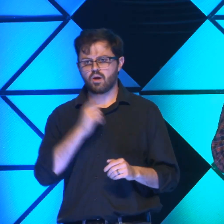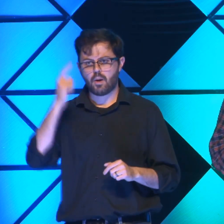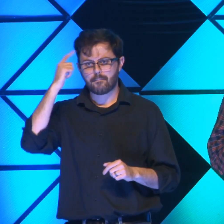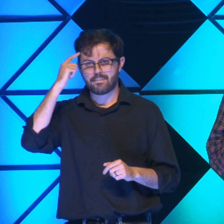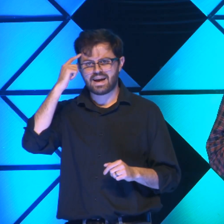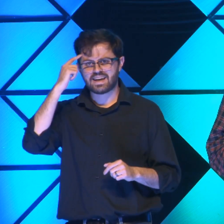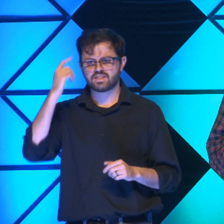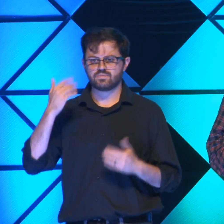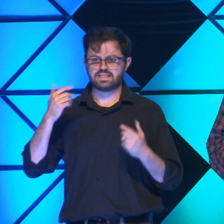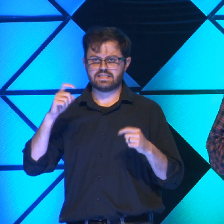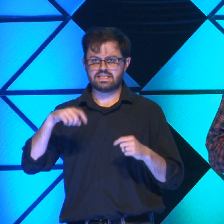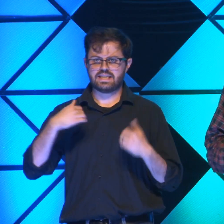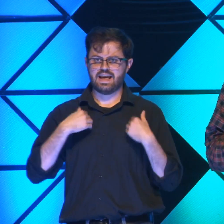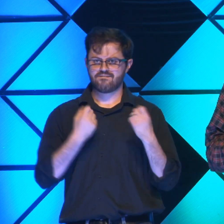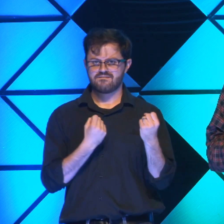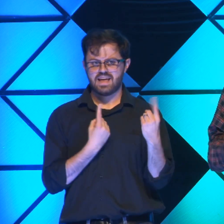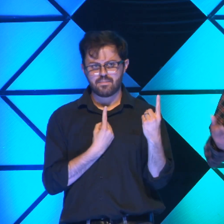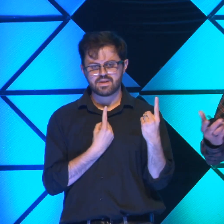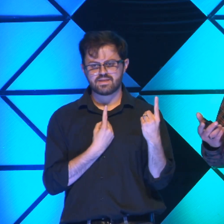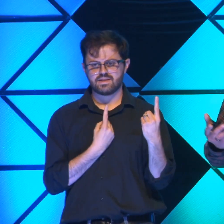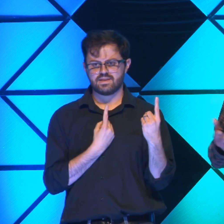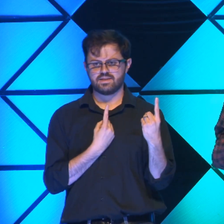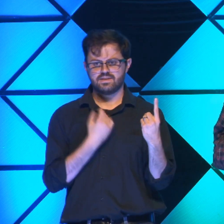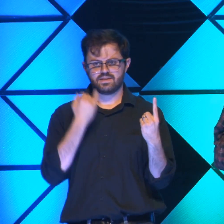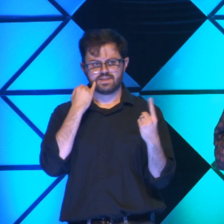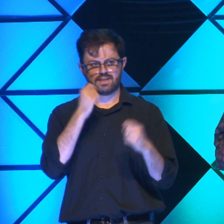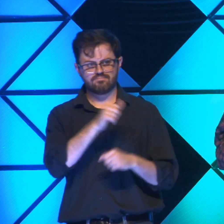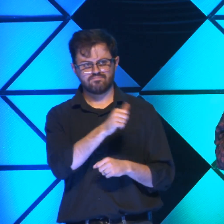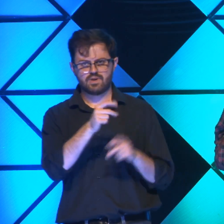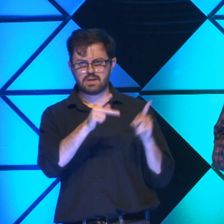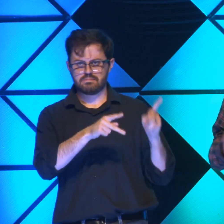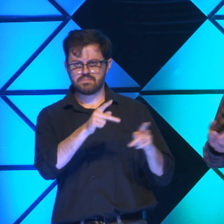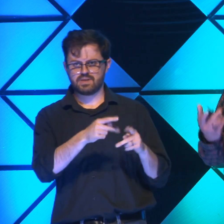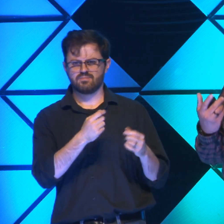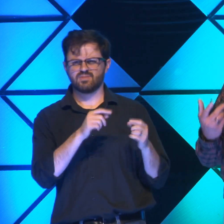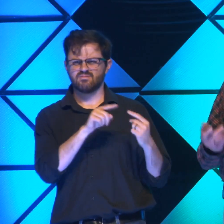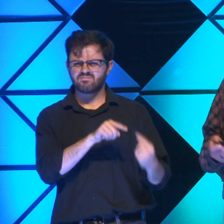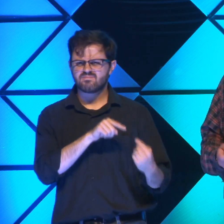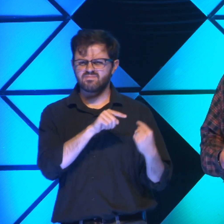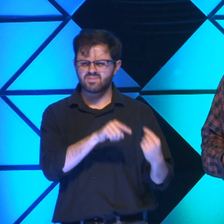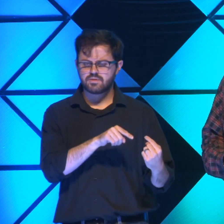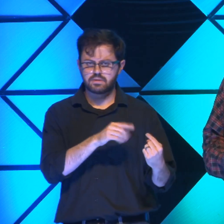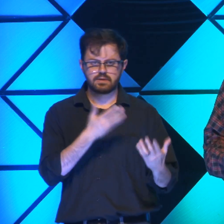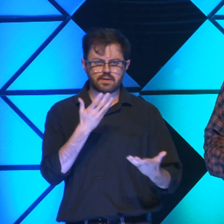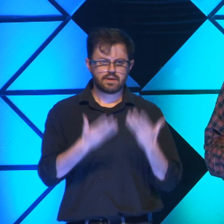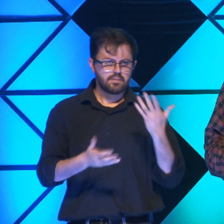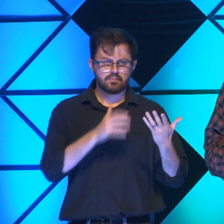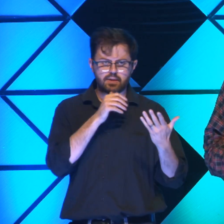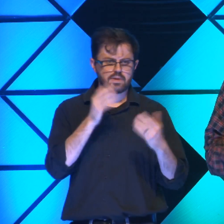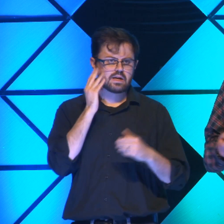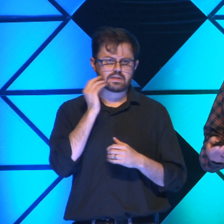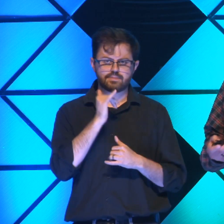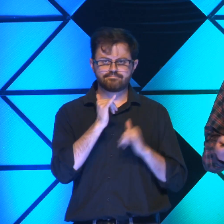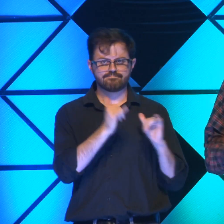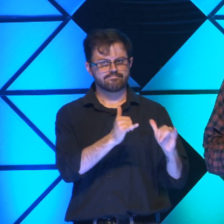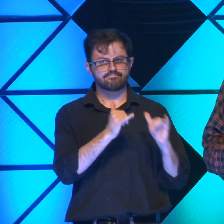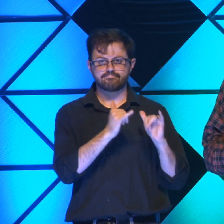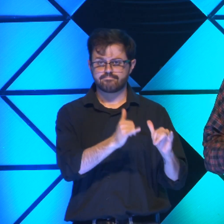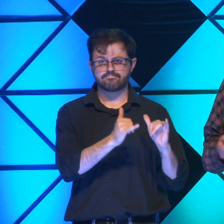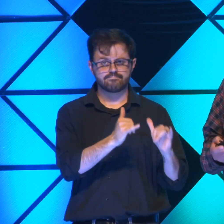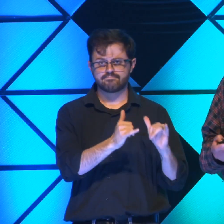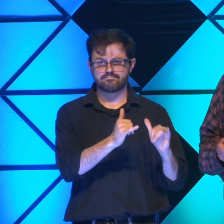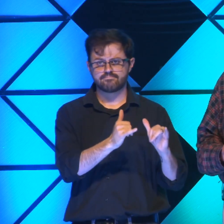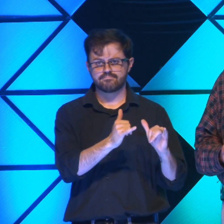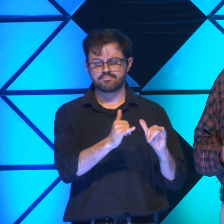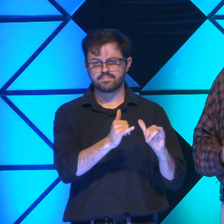of others, even when that struggle may be something that's different from our own. That's something that we